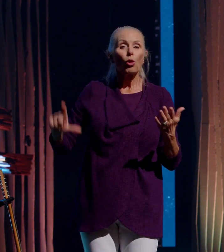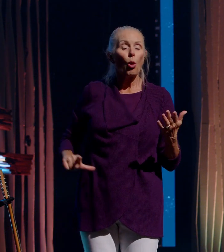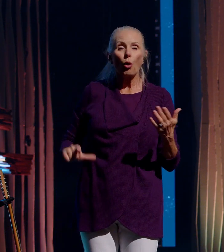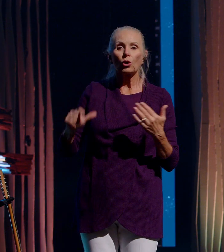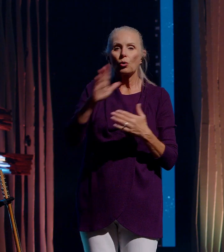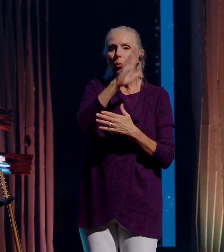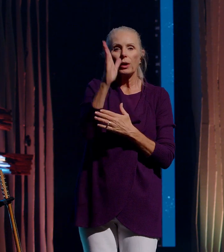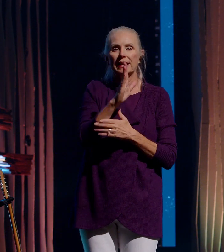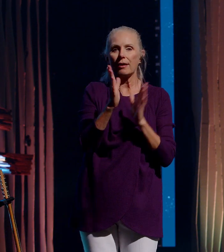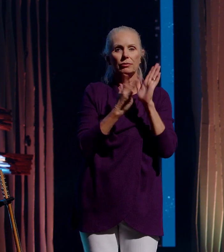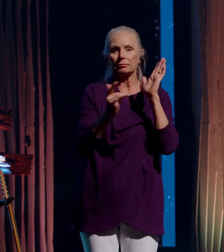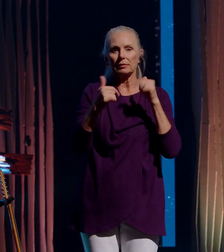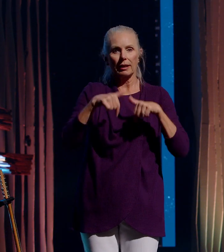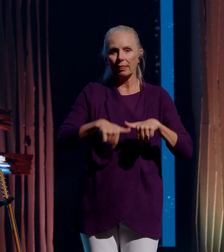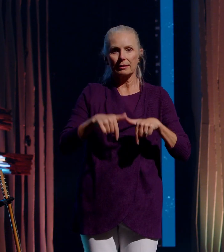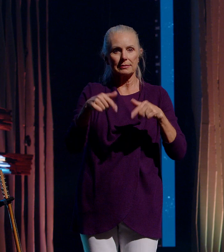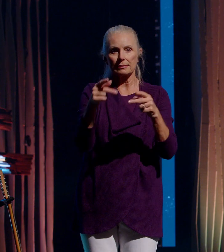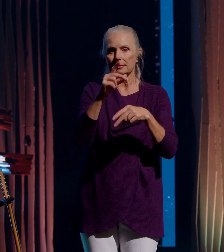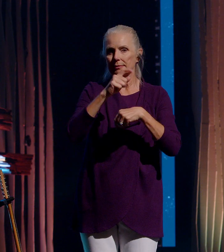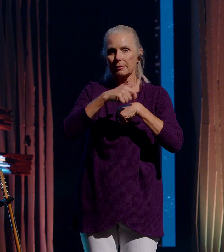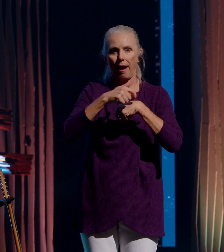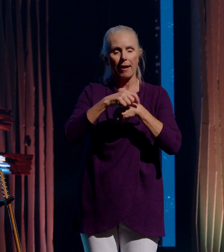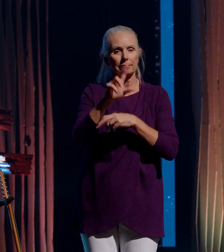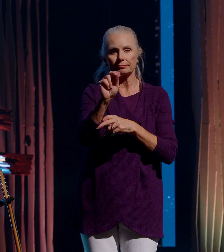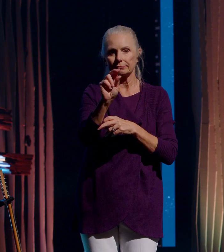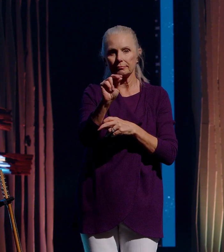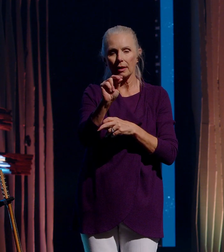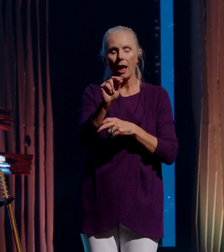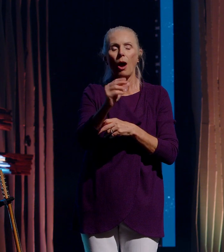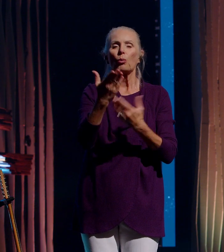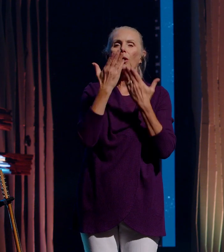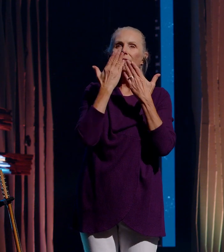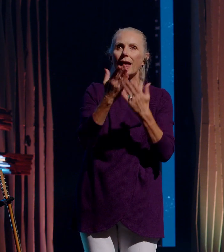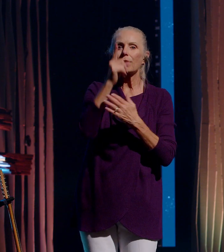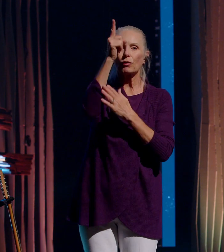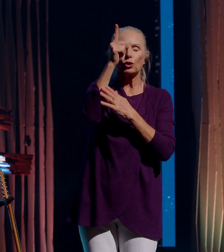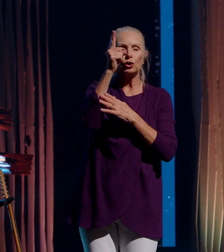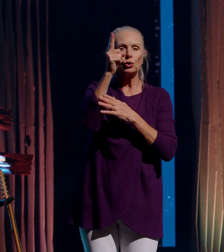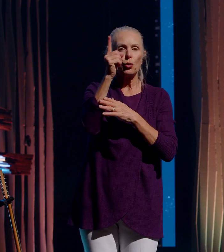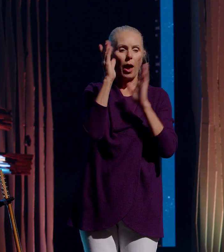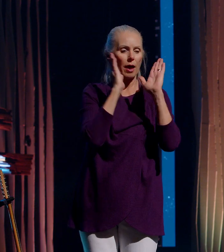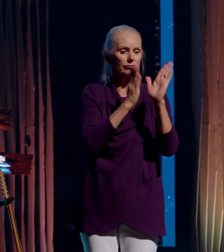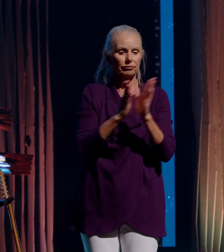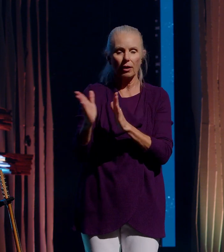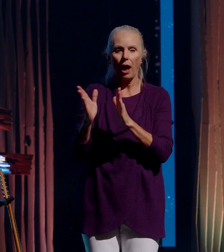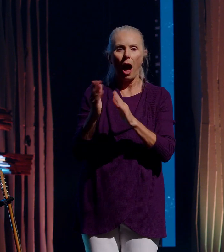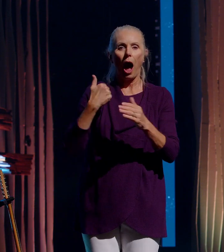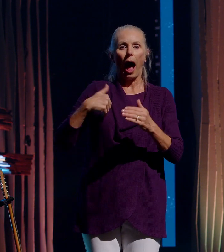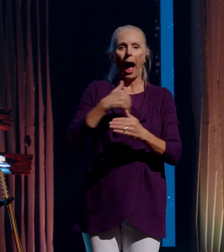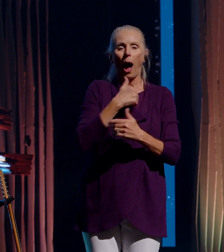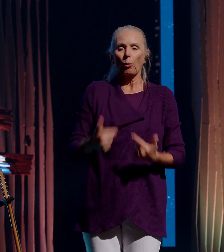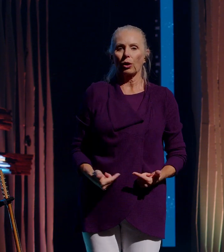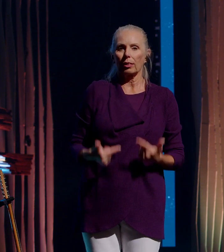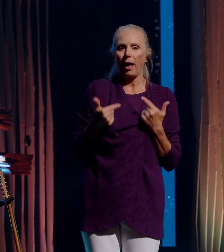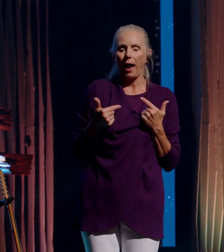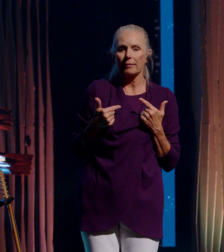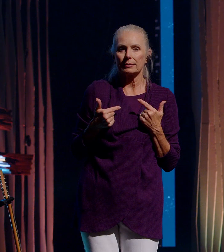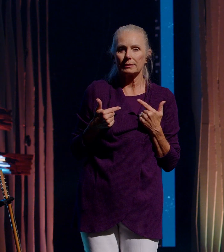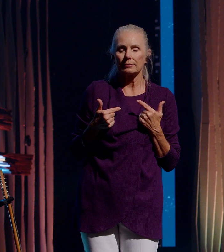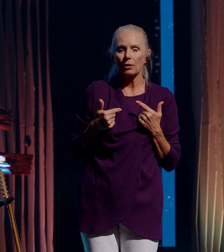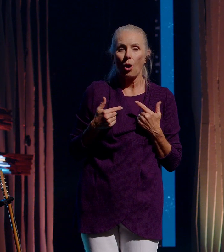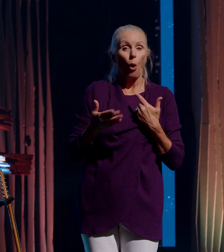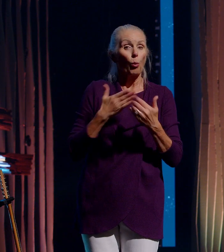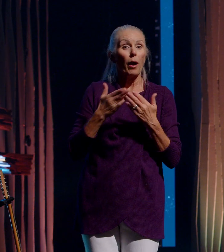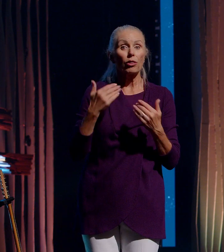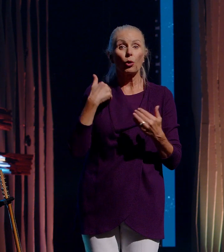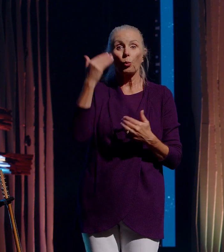that for granted. God, thank you that you have orchestrated each and every single one of our lives, whether we think it or not, Lord,